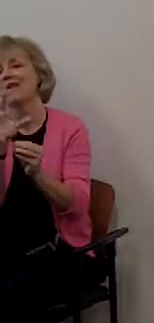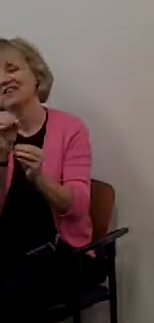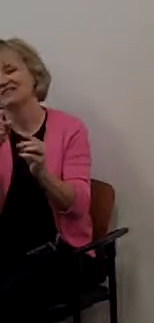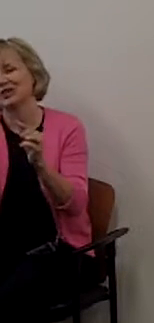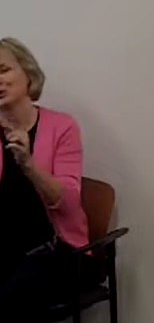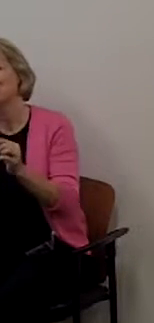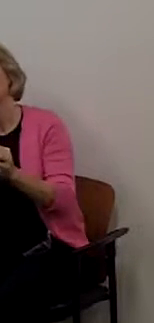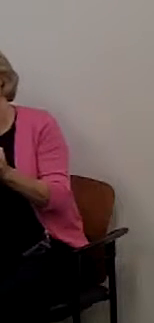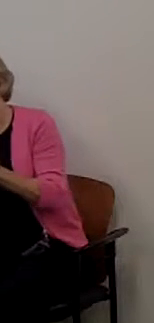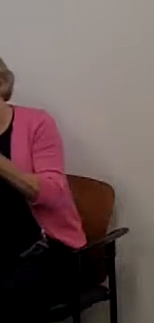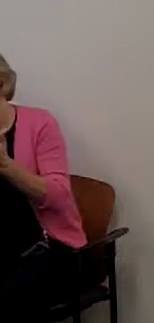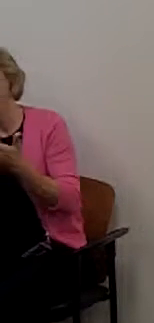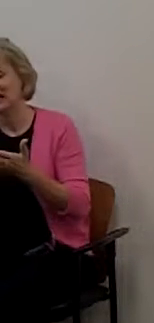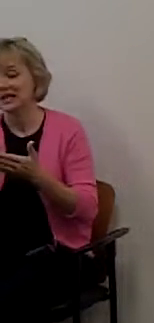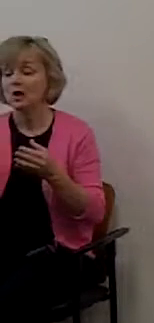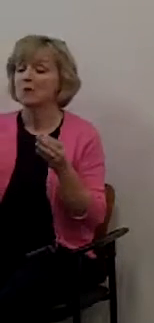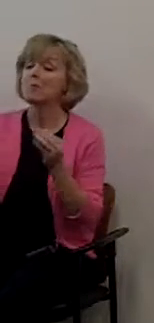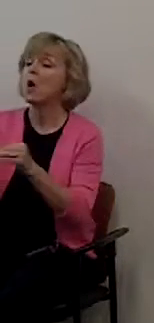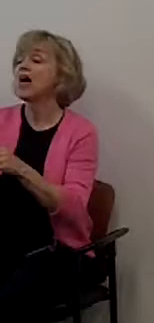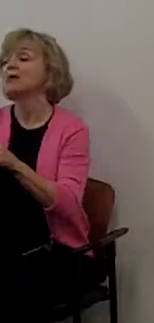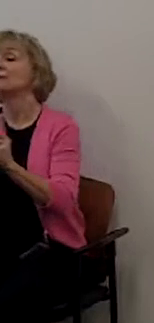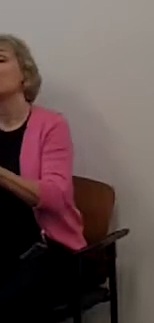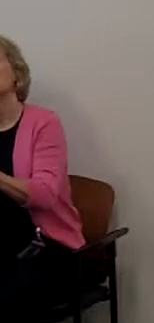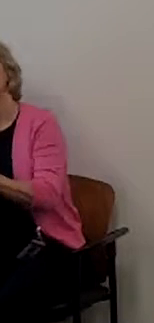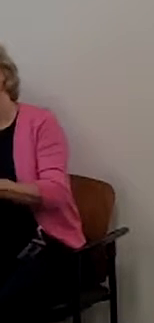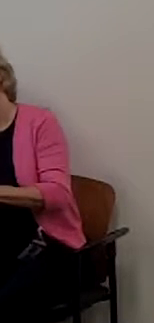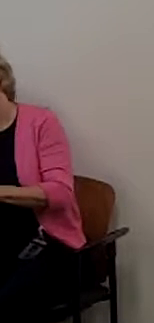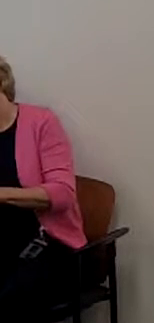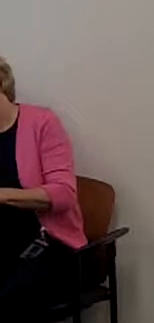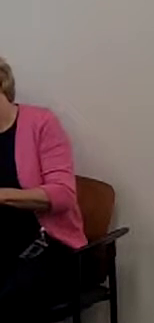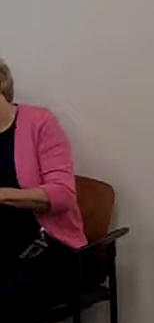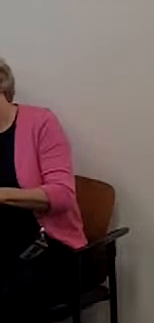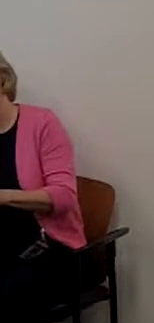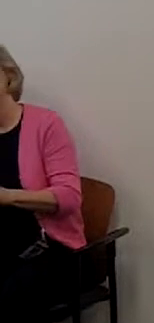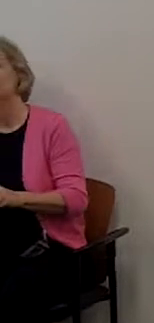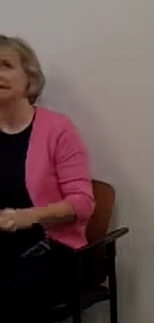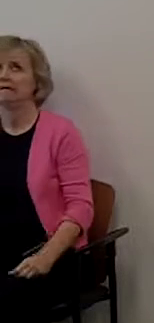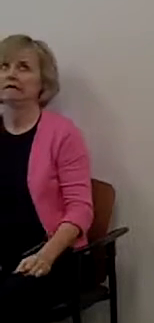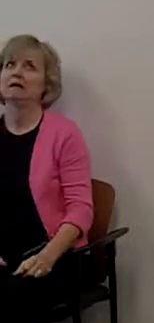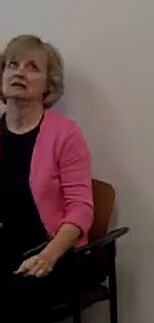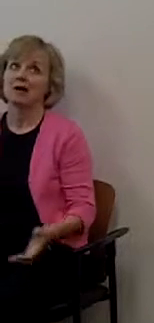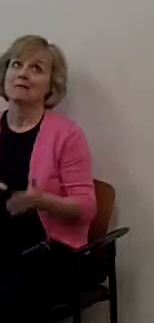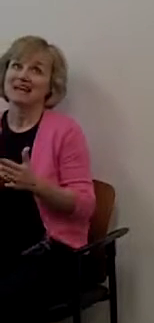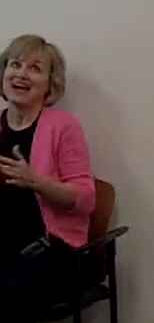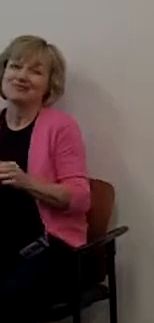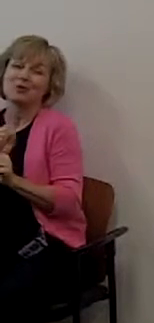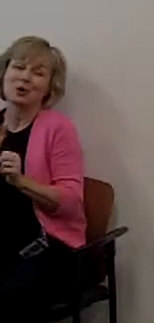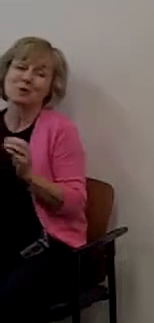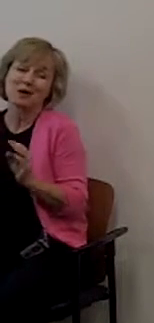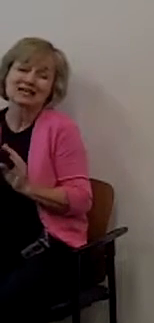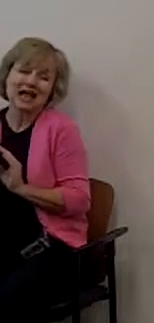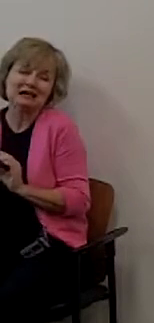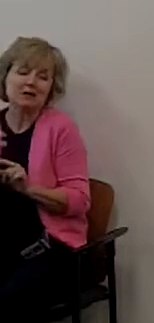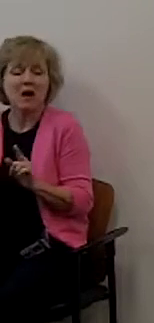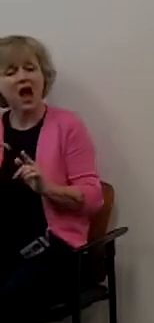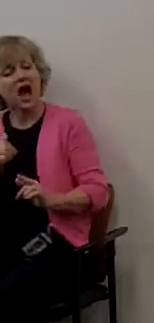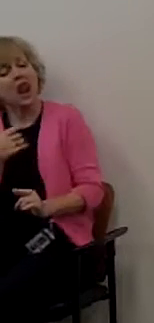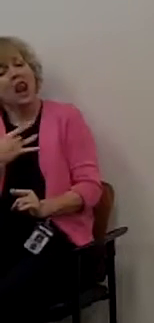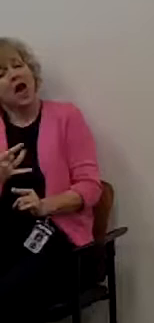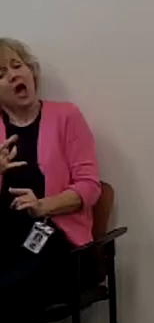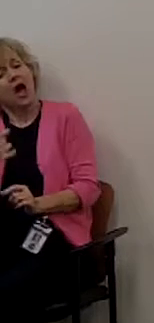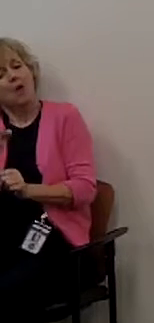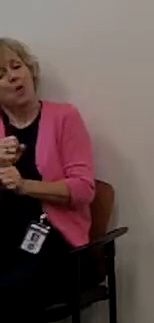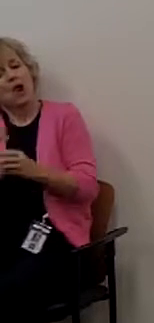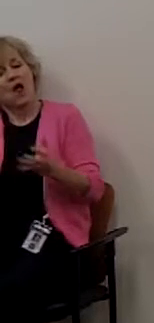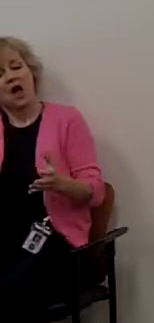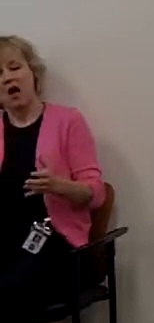average person works about 33.8. So I'll be definitely working more, but I am kind of a workhorse, so that doesn't